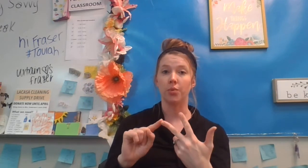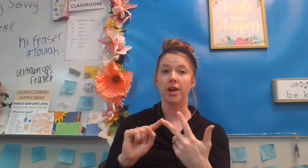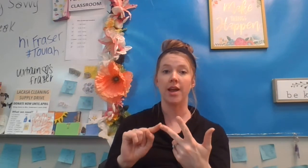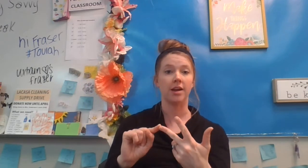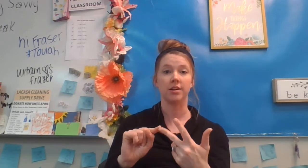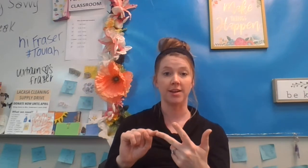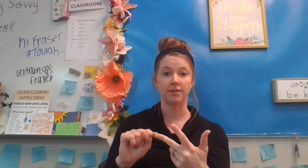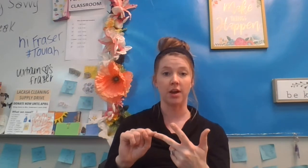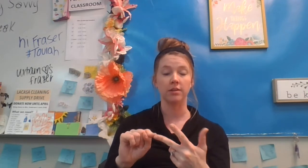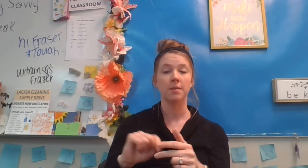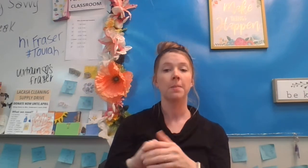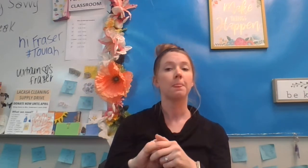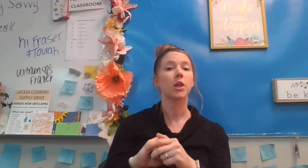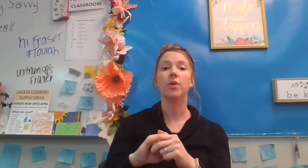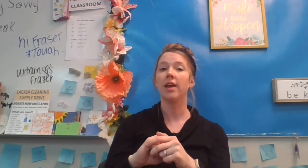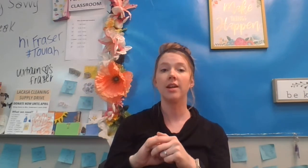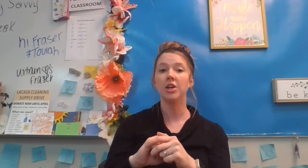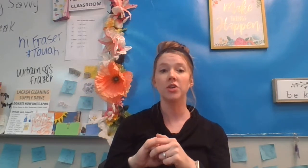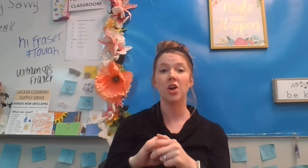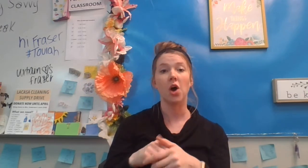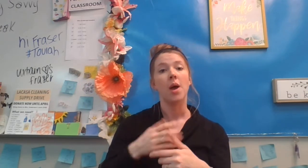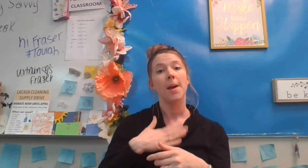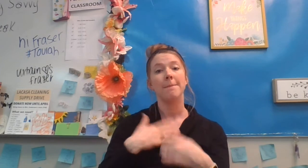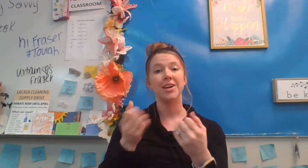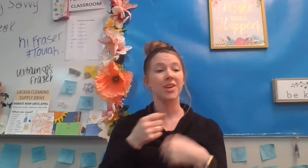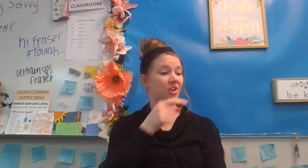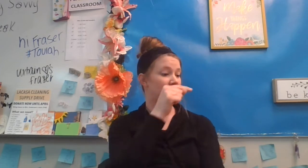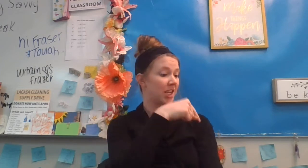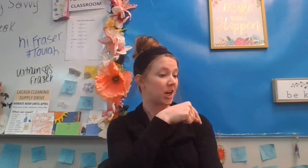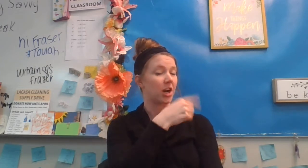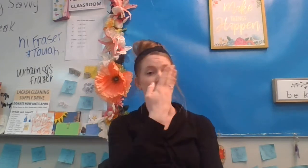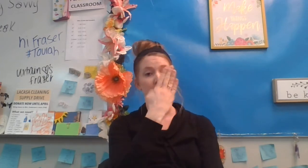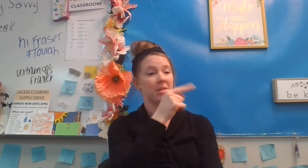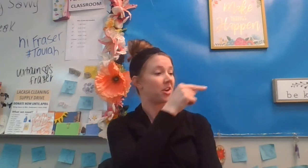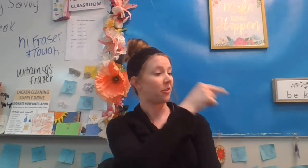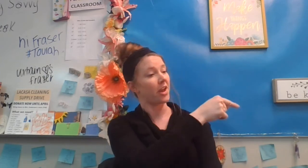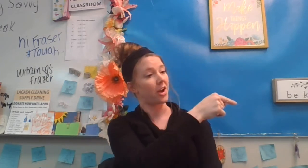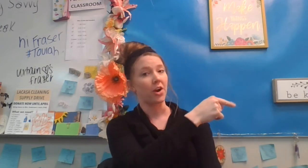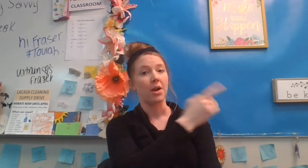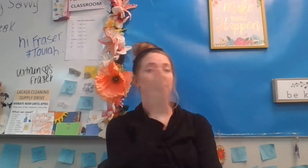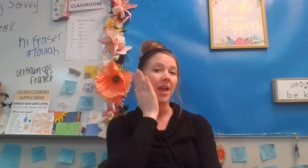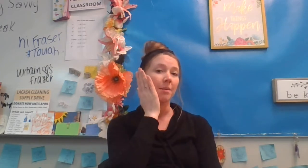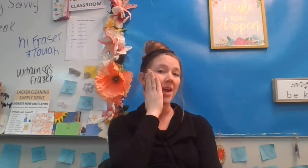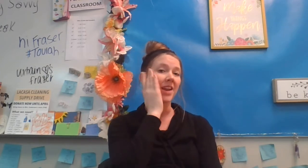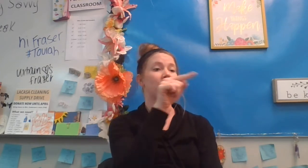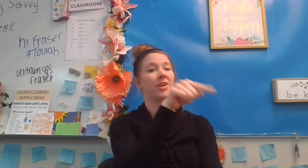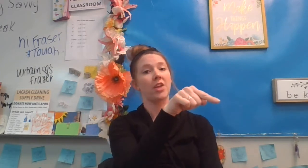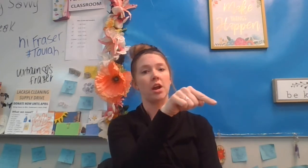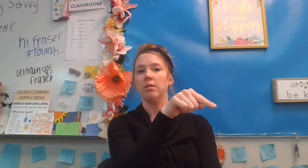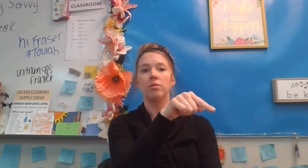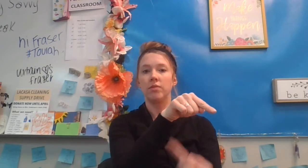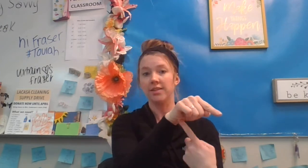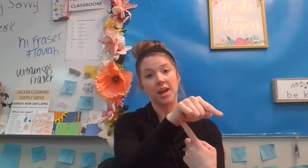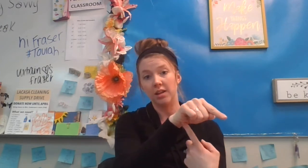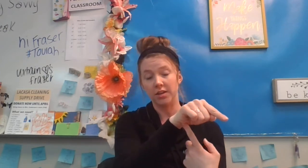appropriate classifiers. You cannot just go, my dresser's here, there's a mirror there, my bed is right there. That's not the